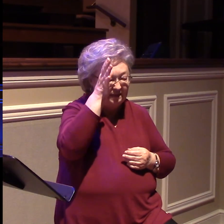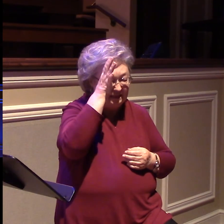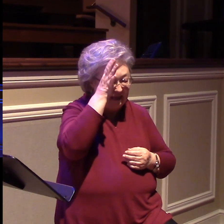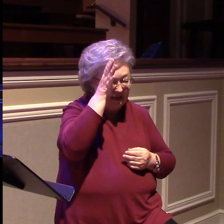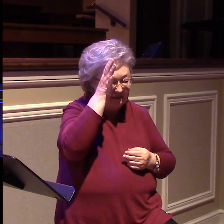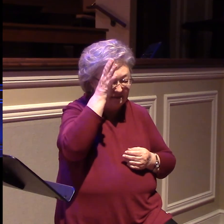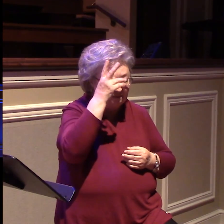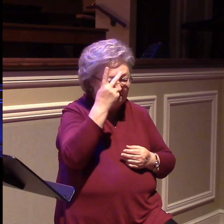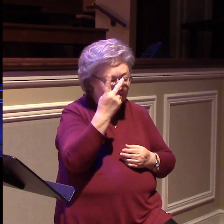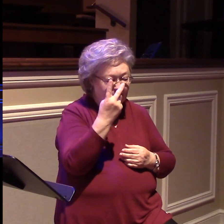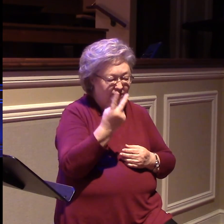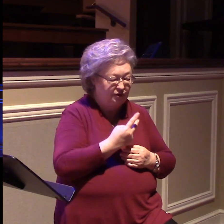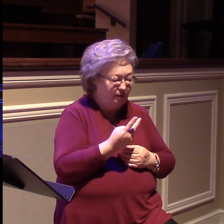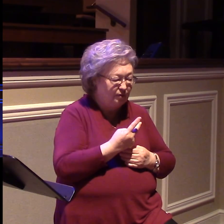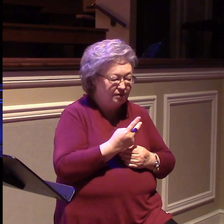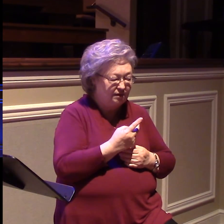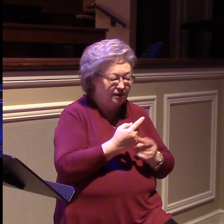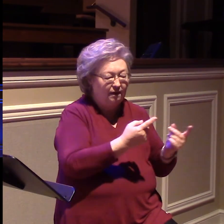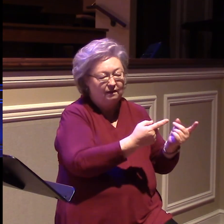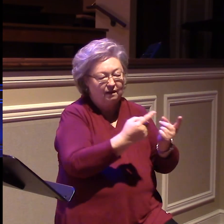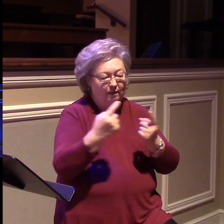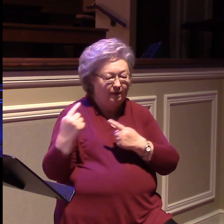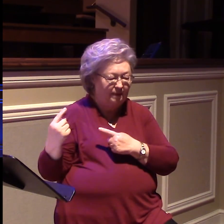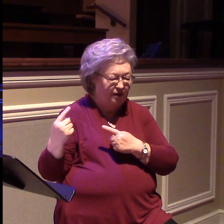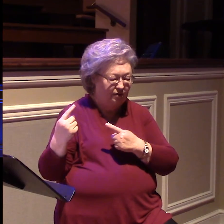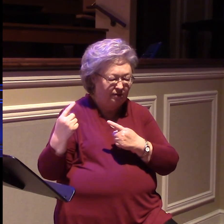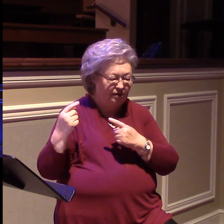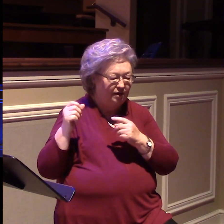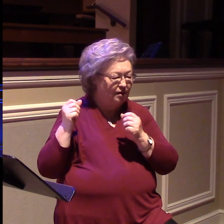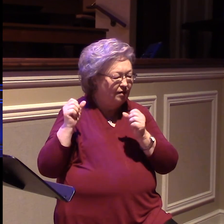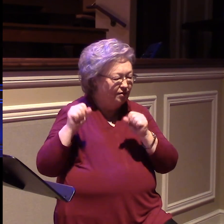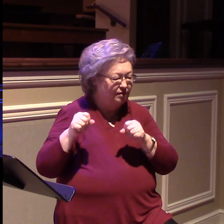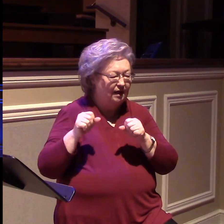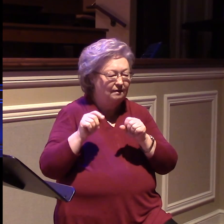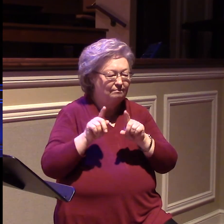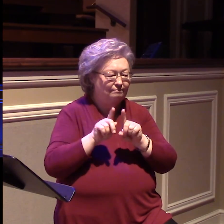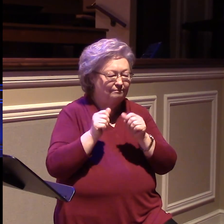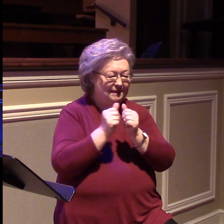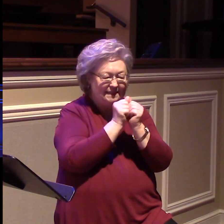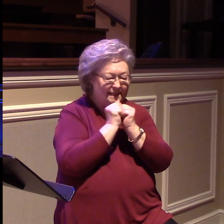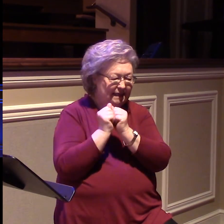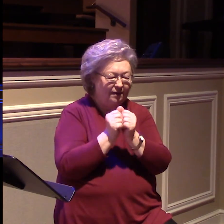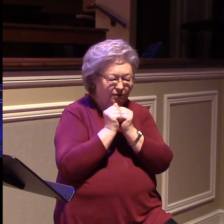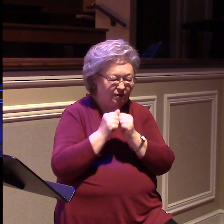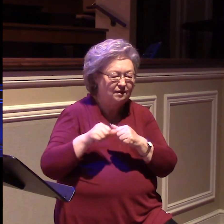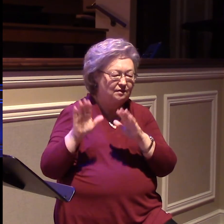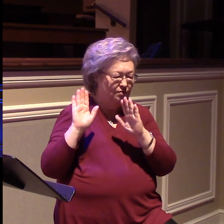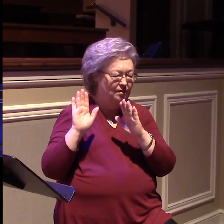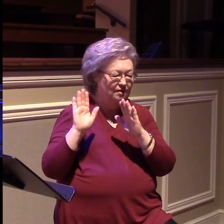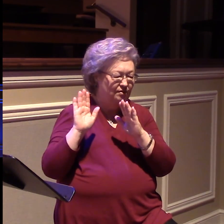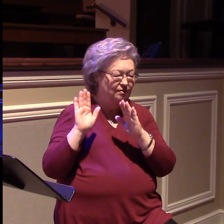maybe you just need to surrender afresh. I have to surrender every day to my calling to shepherd my family well.